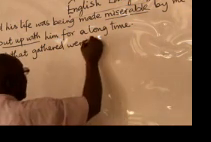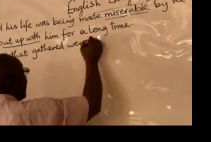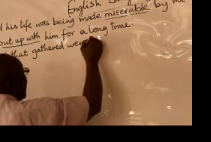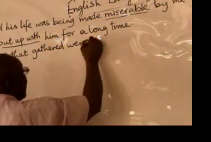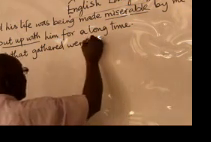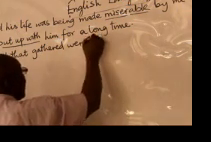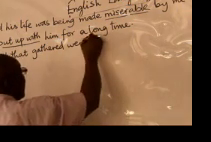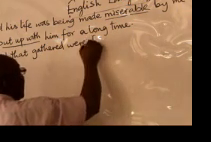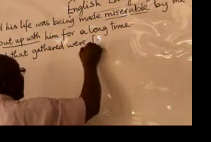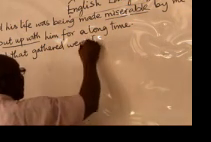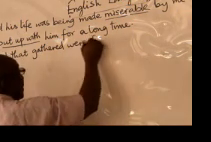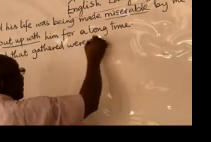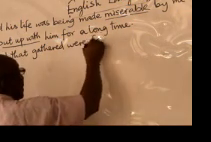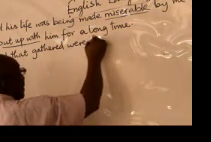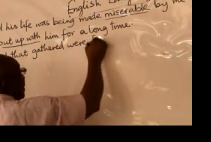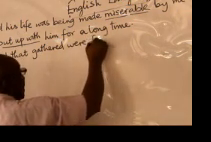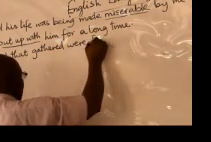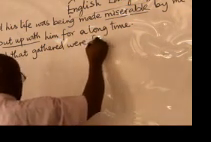fascinated